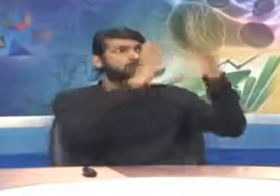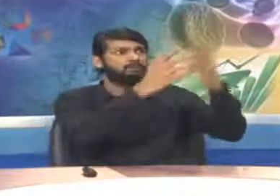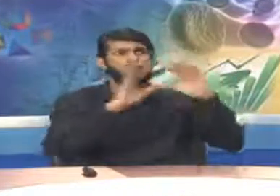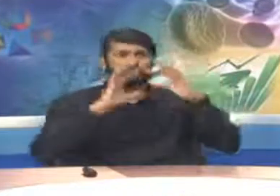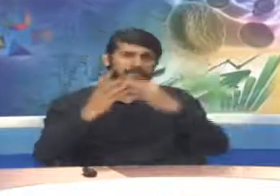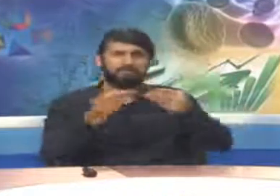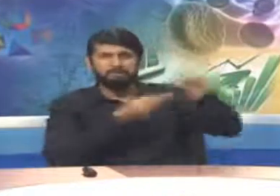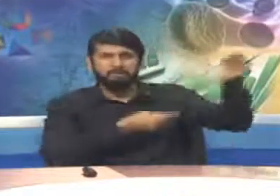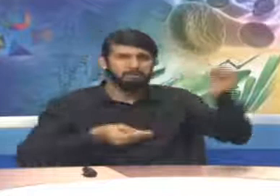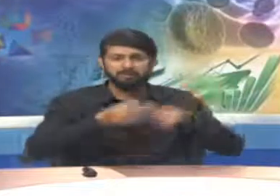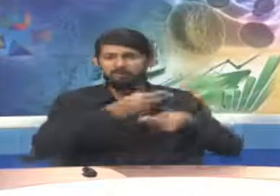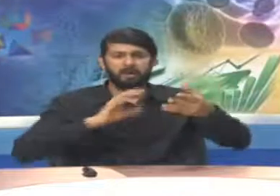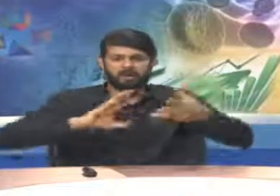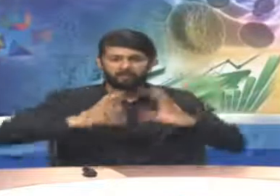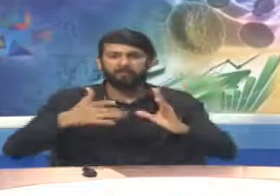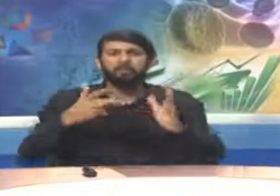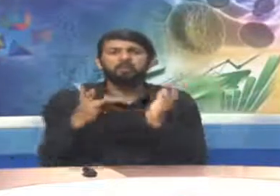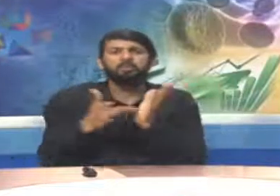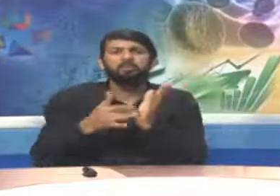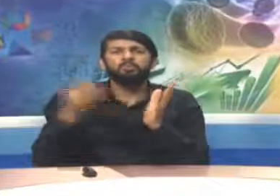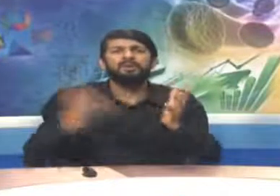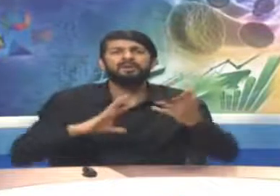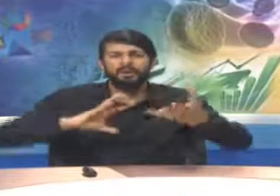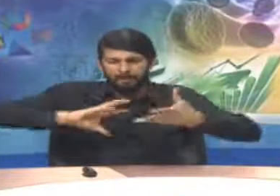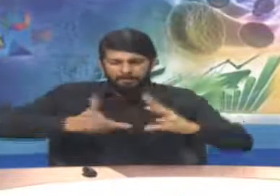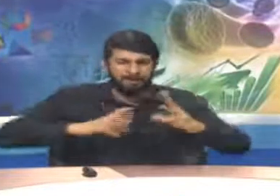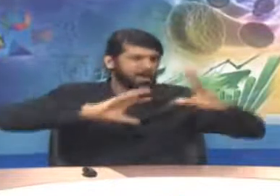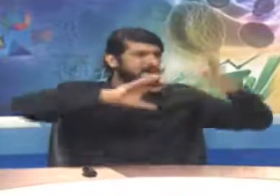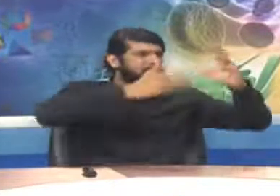and on the other it